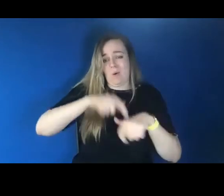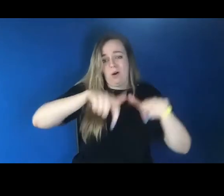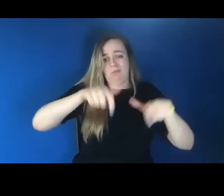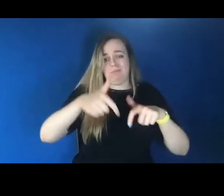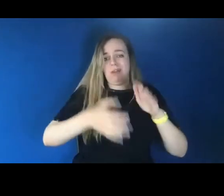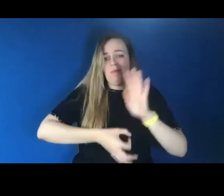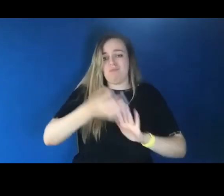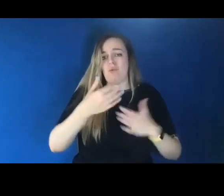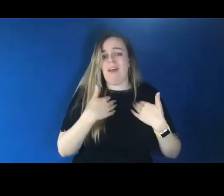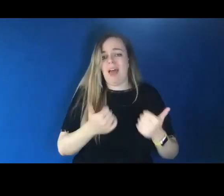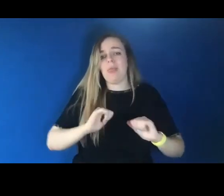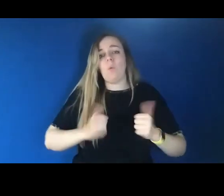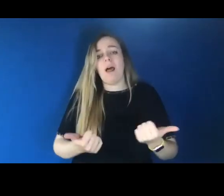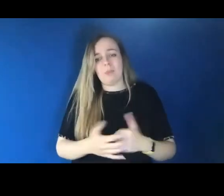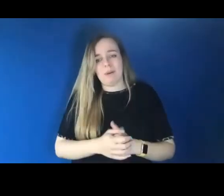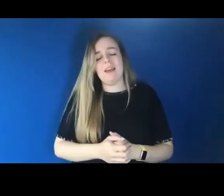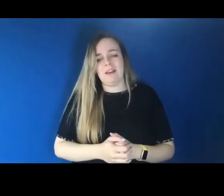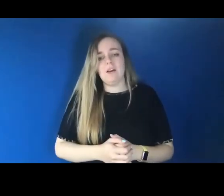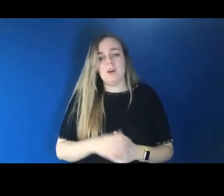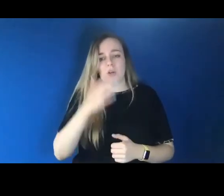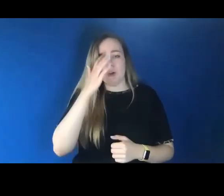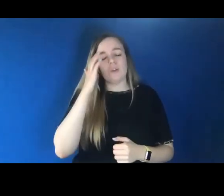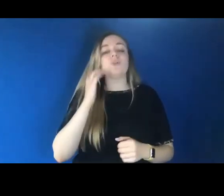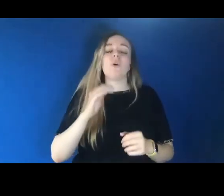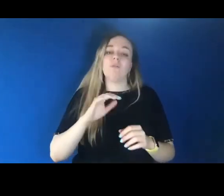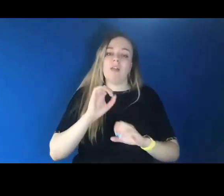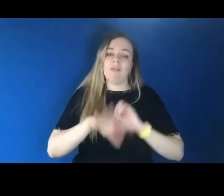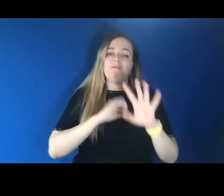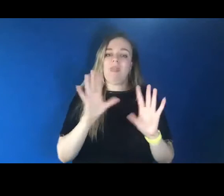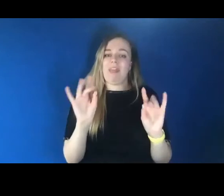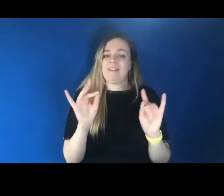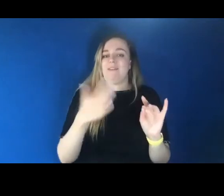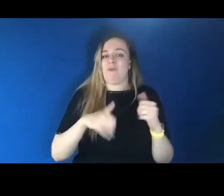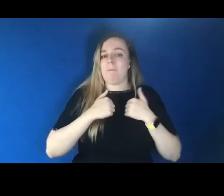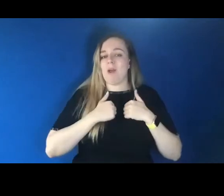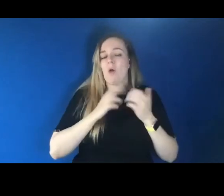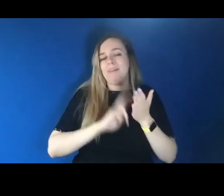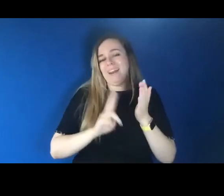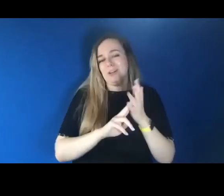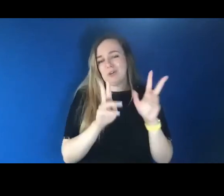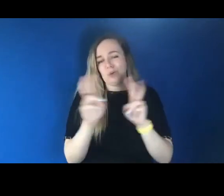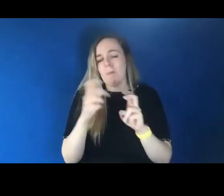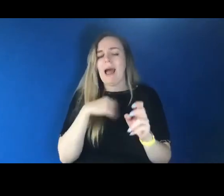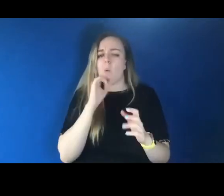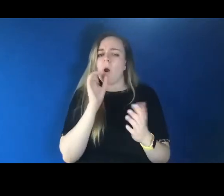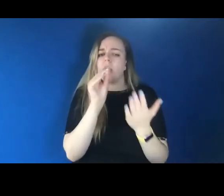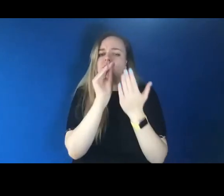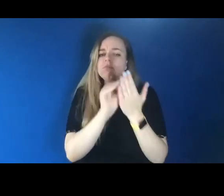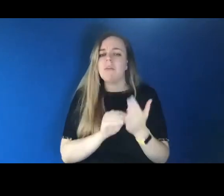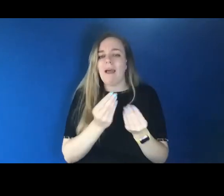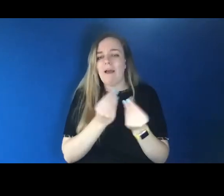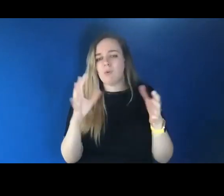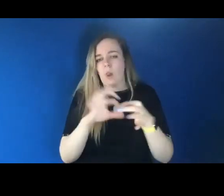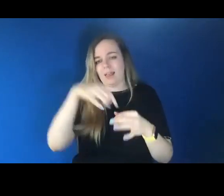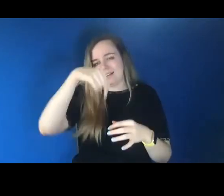the start. So that was kind of all from me on the nature jobs topic. And as I said, I'll pop a few links in the